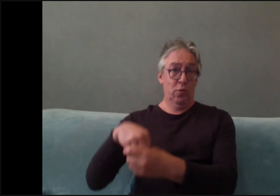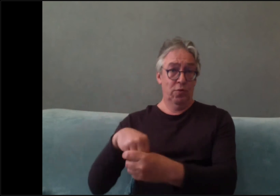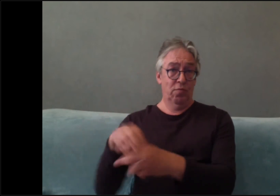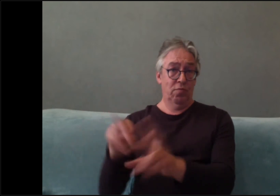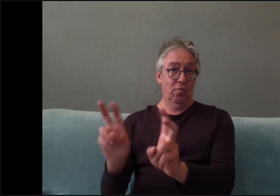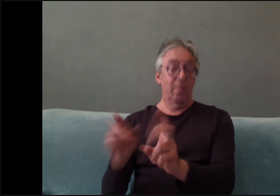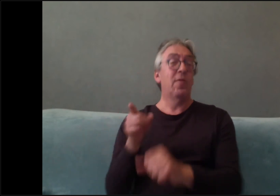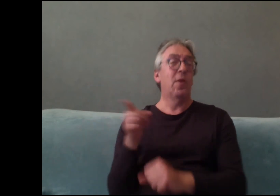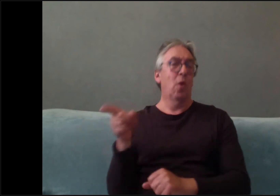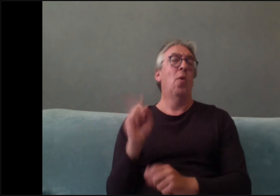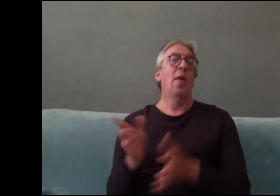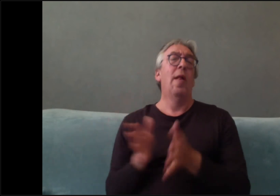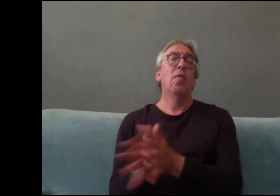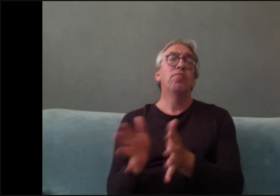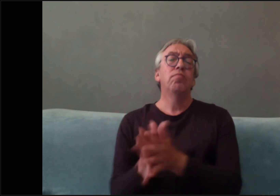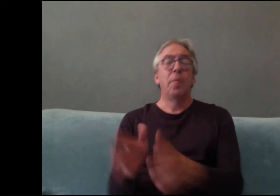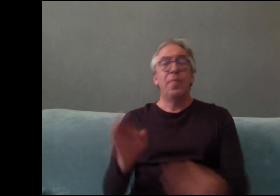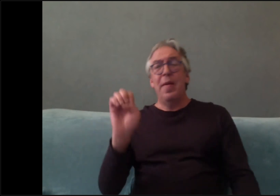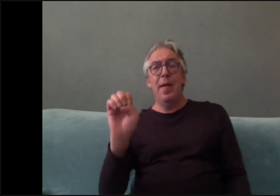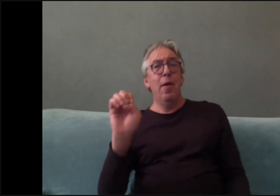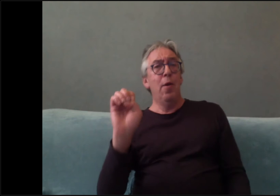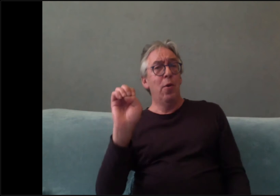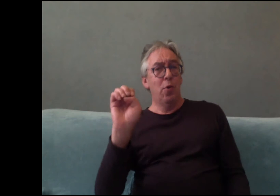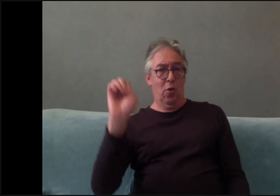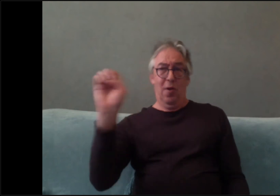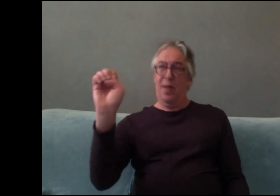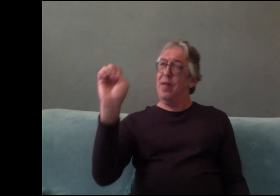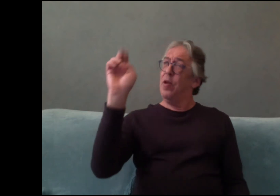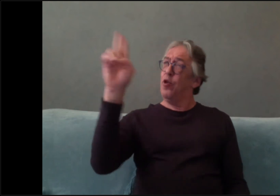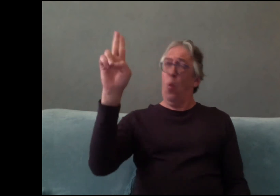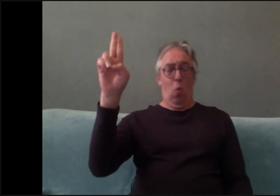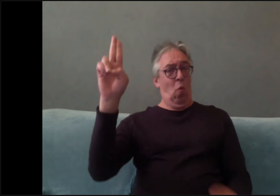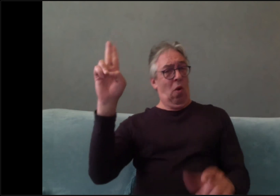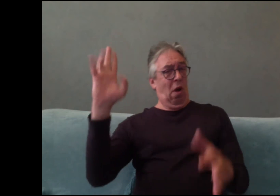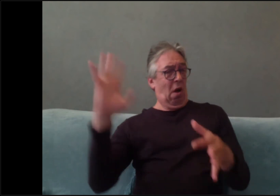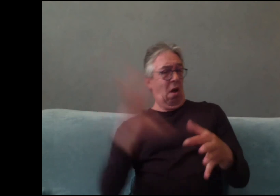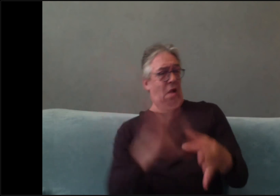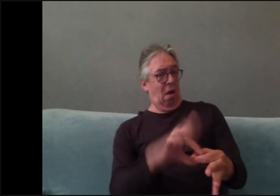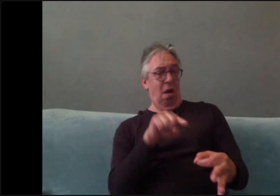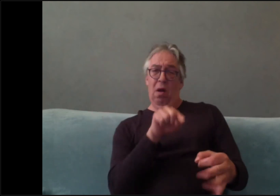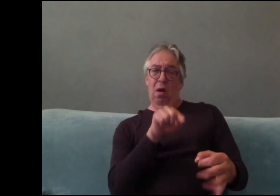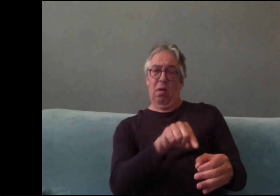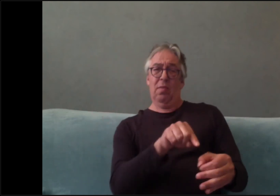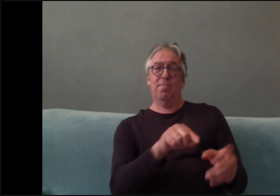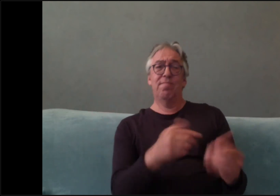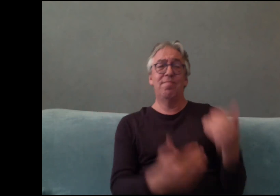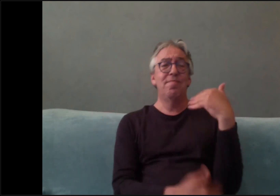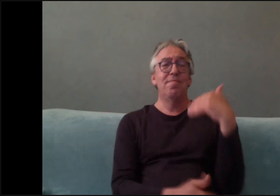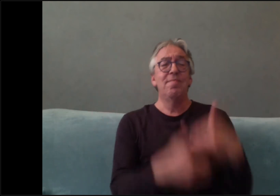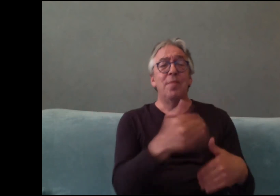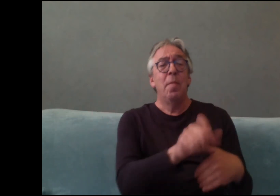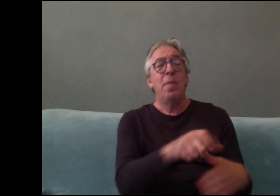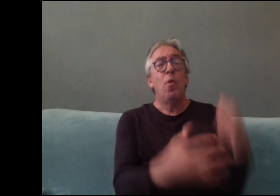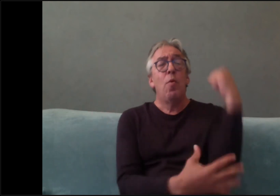the EU can have an impact on this topic, and also will address some of the